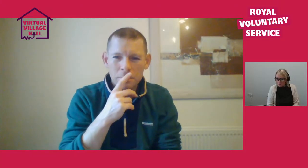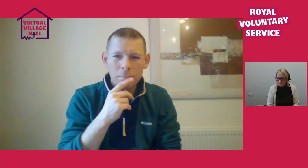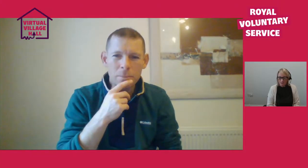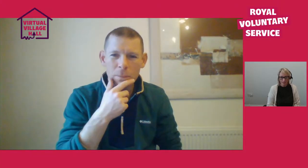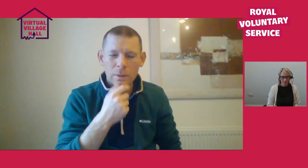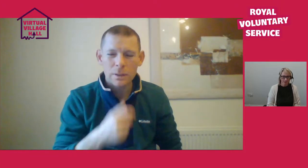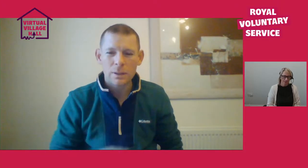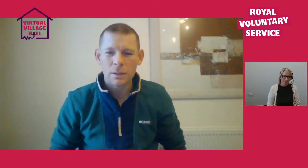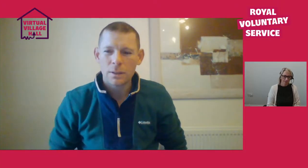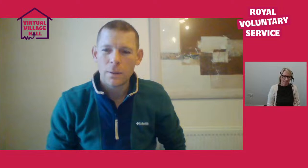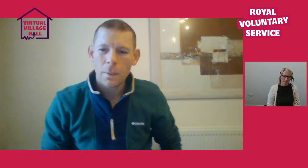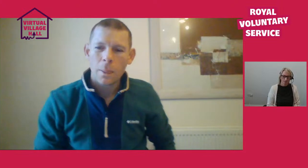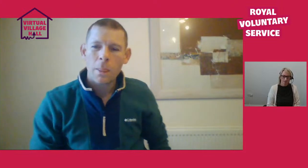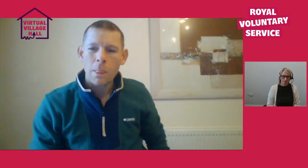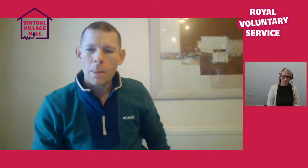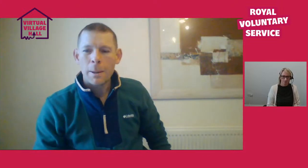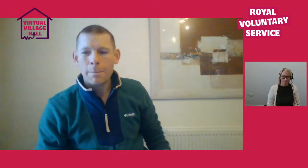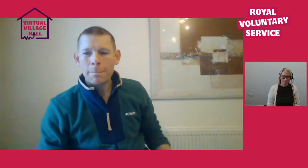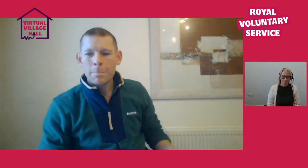art?